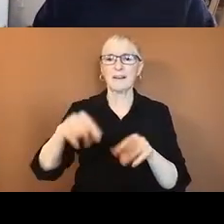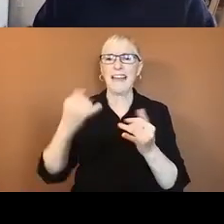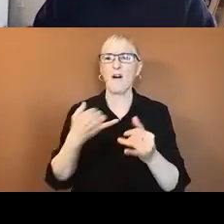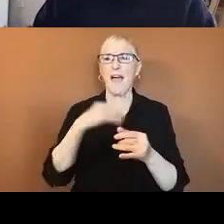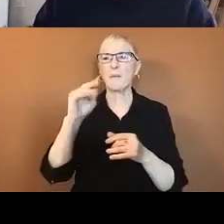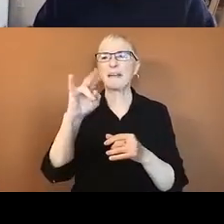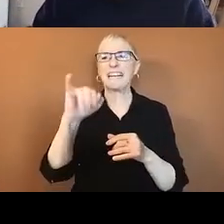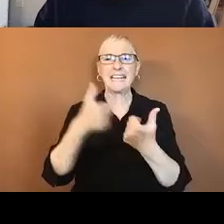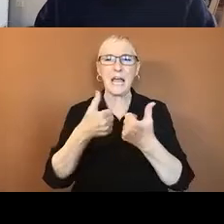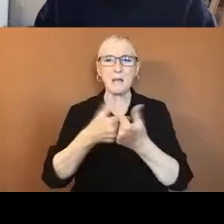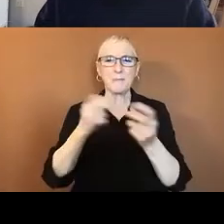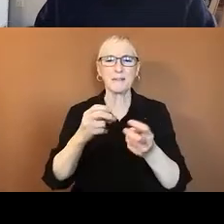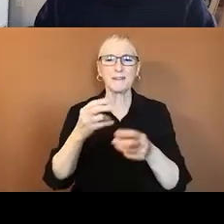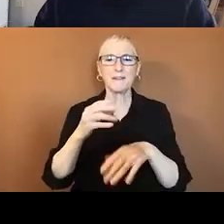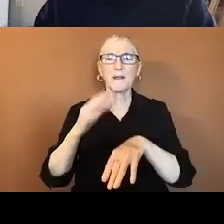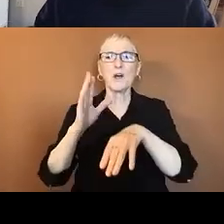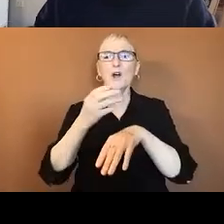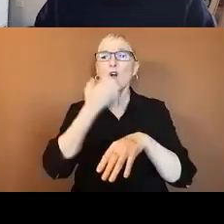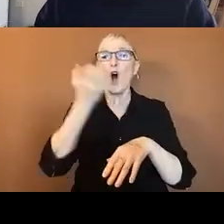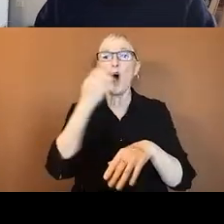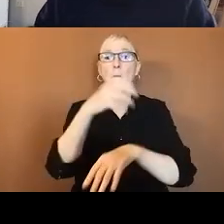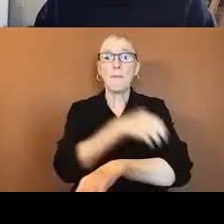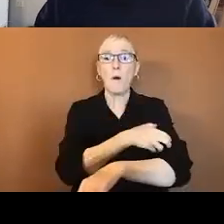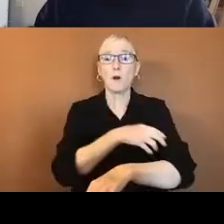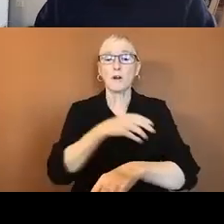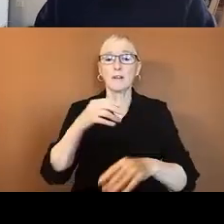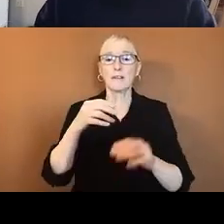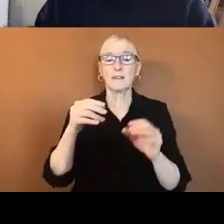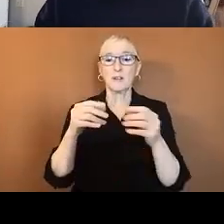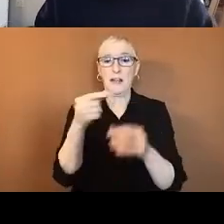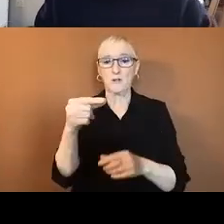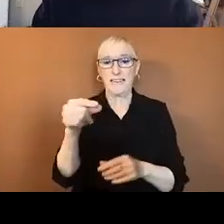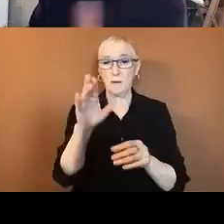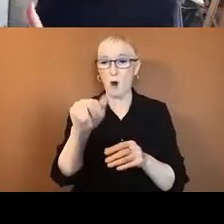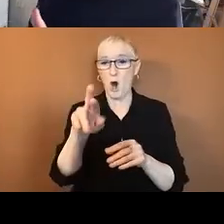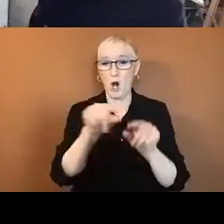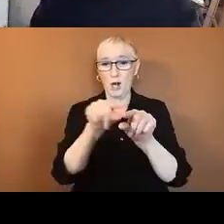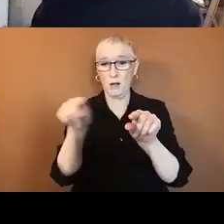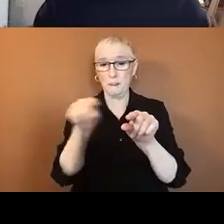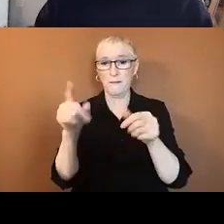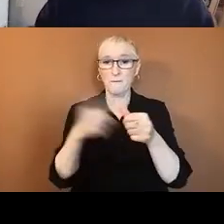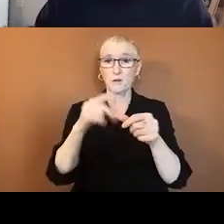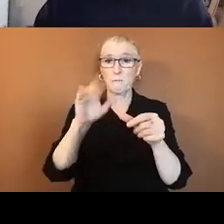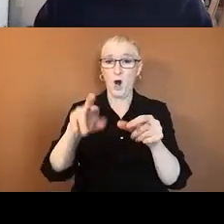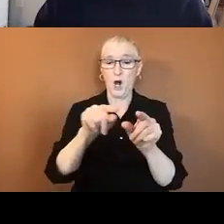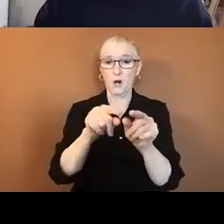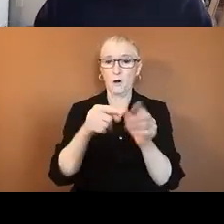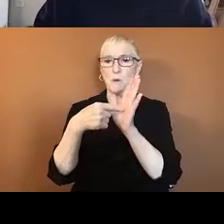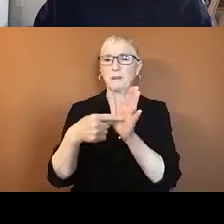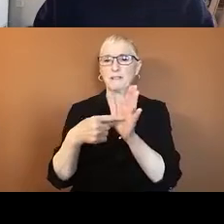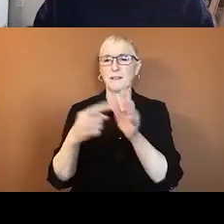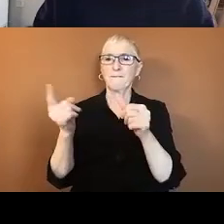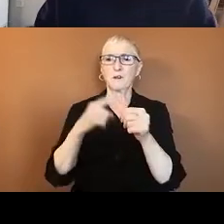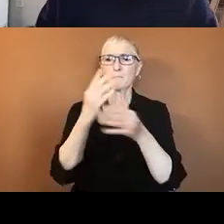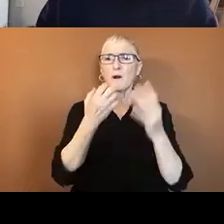And you can see the call power is 0 at this green kind of bar. And that first bar represents the first part of the